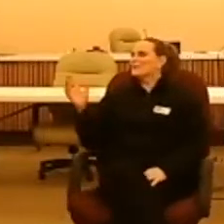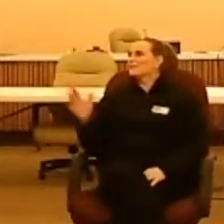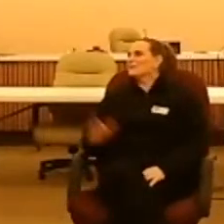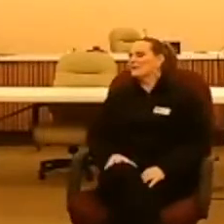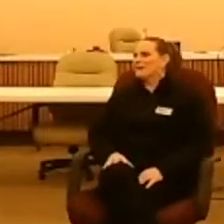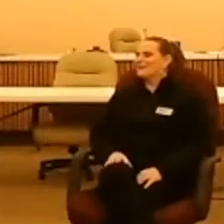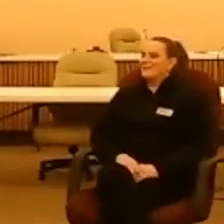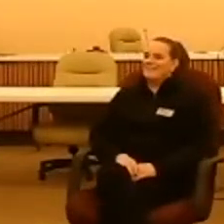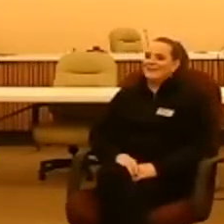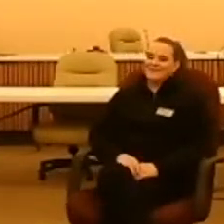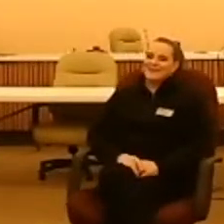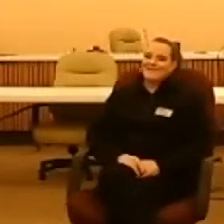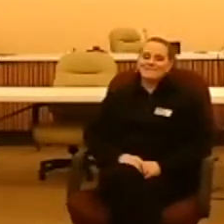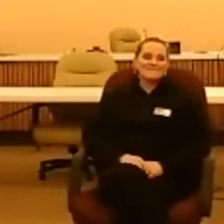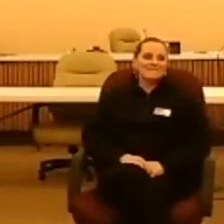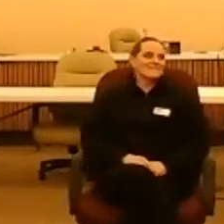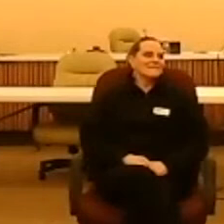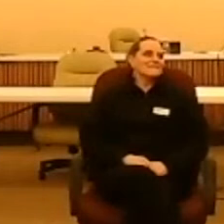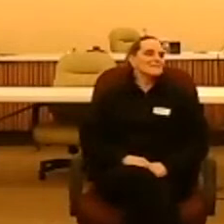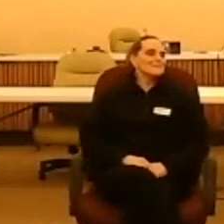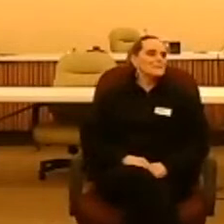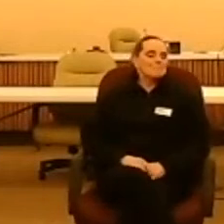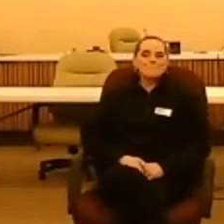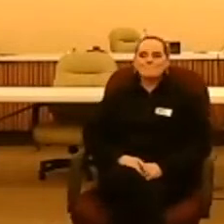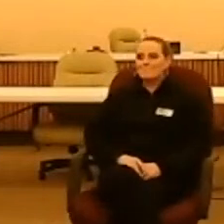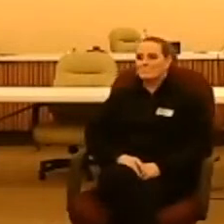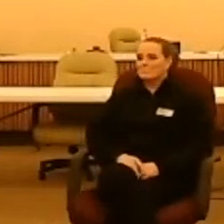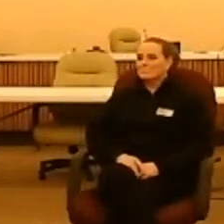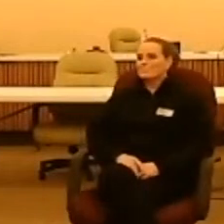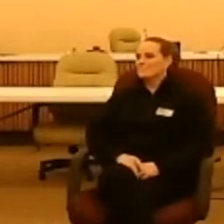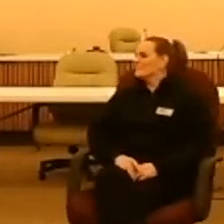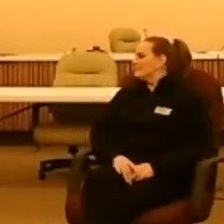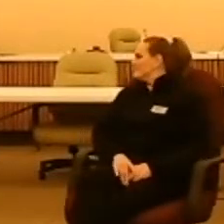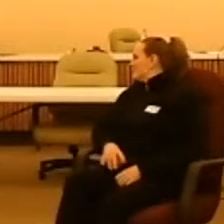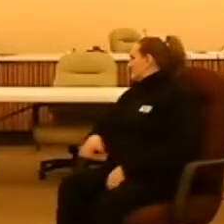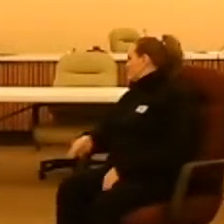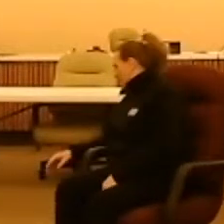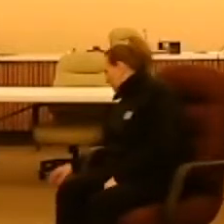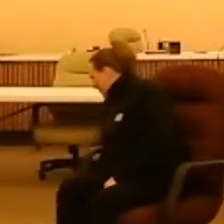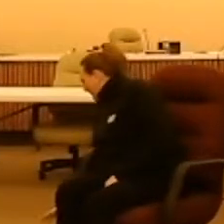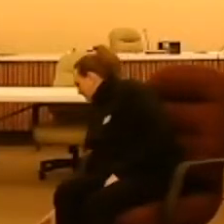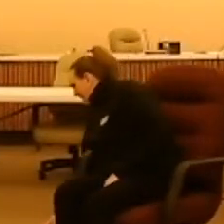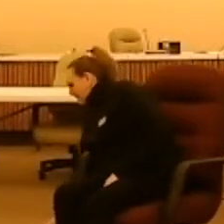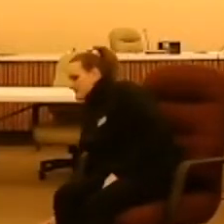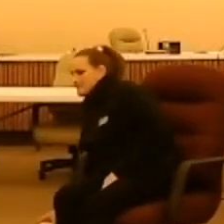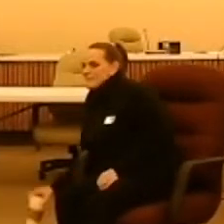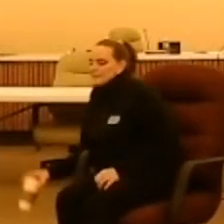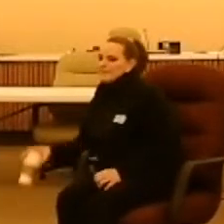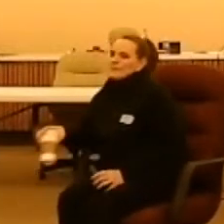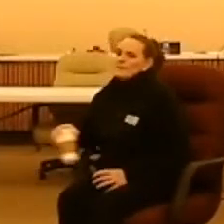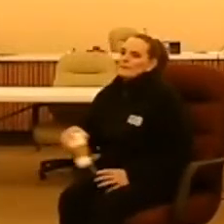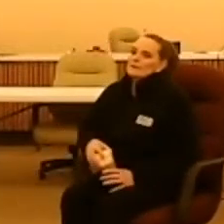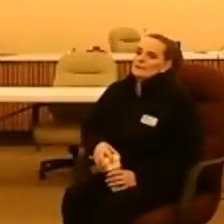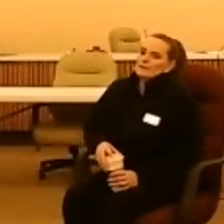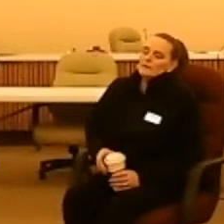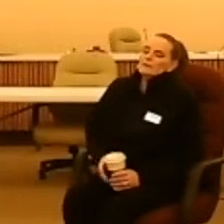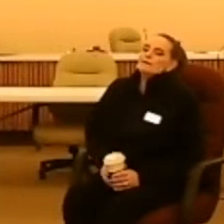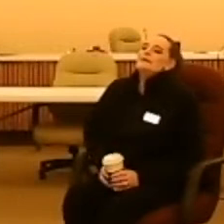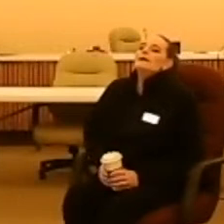I did, it was awesome. Our bags, we should grab it. Yeah. Apparently your bags could have gone really.